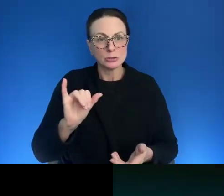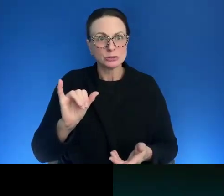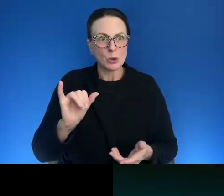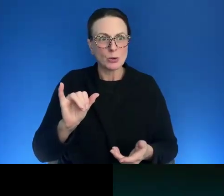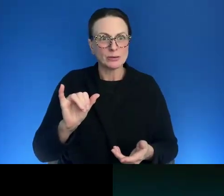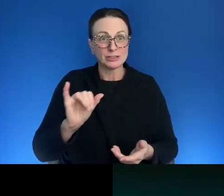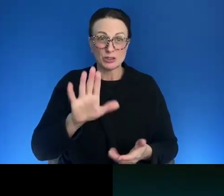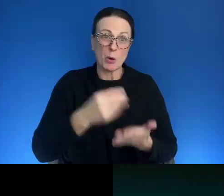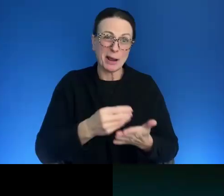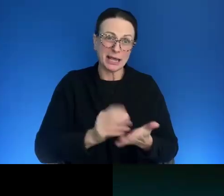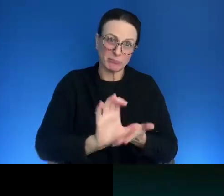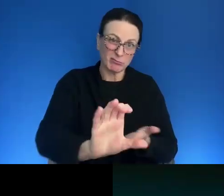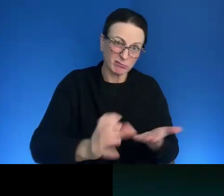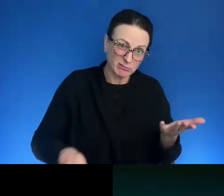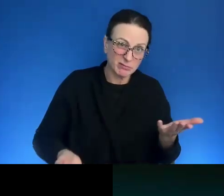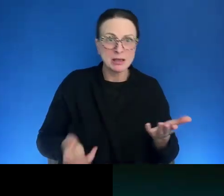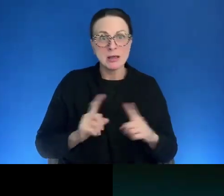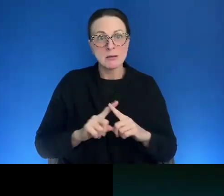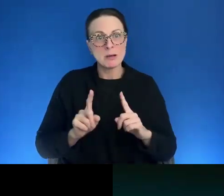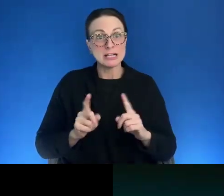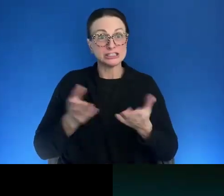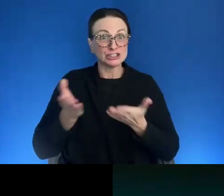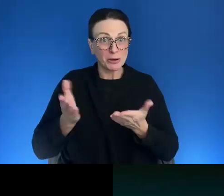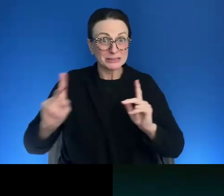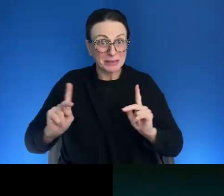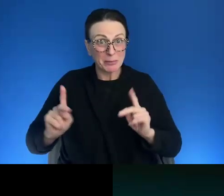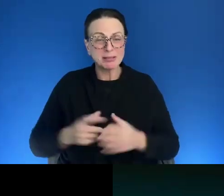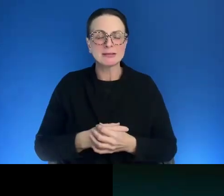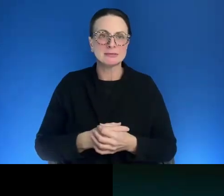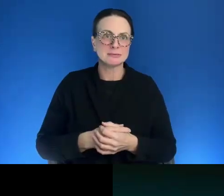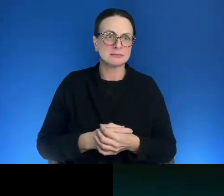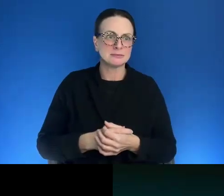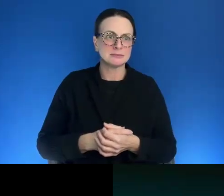your money in. I mean, yeah, service people like the